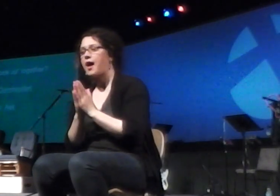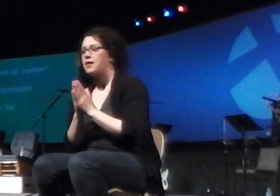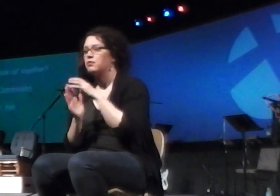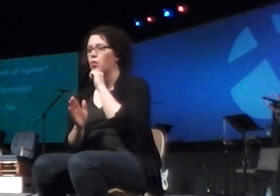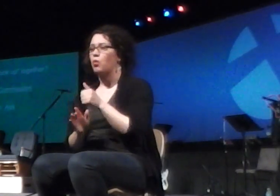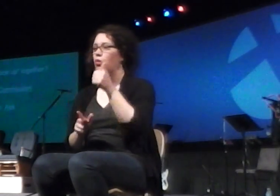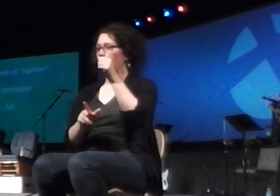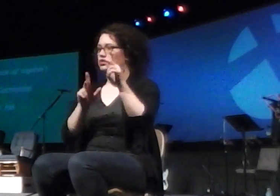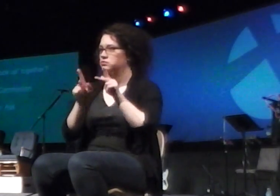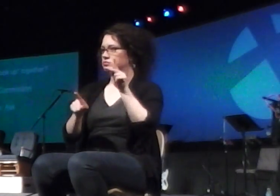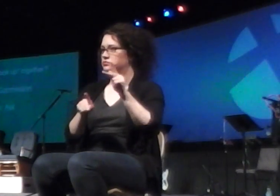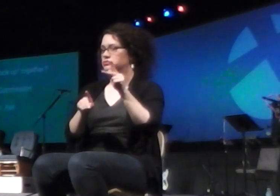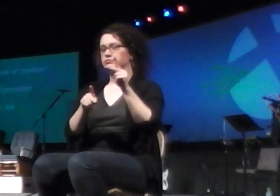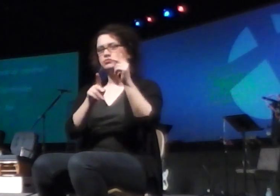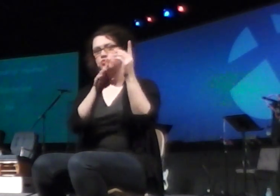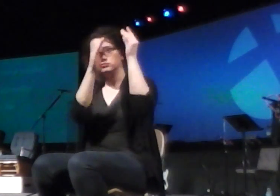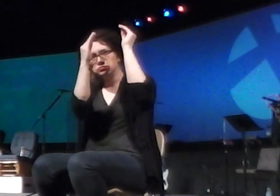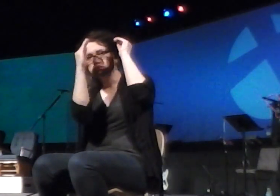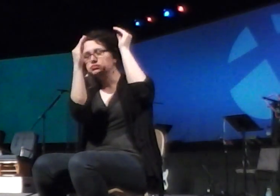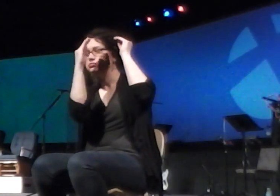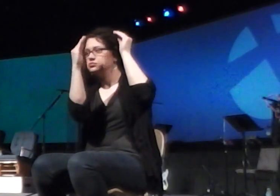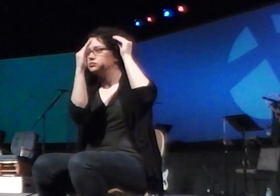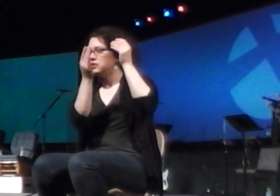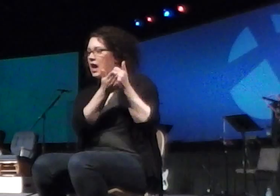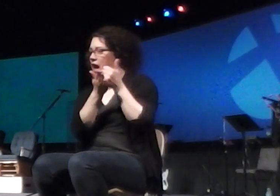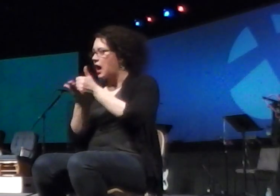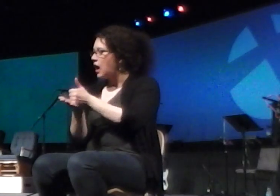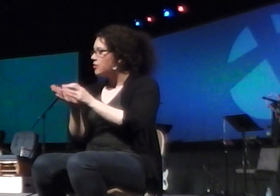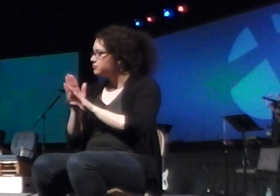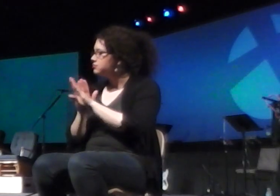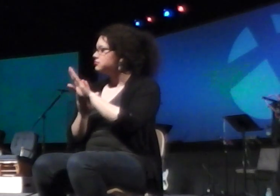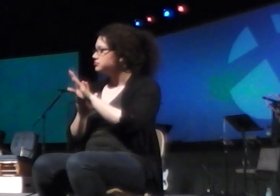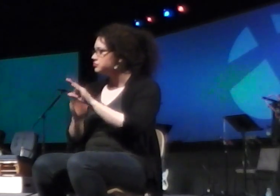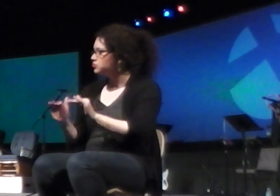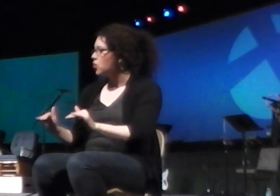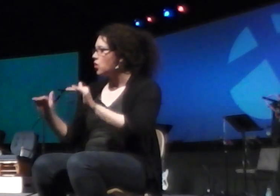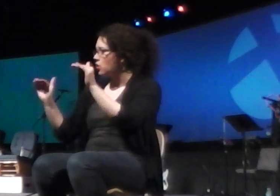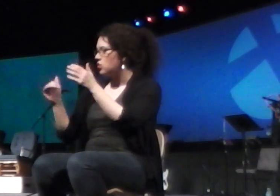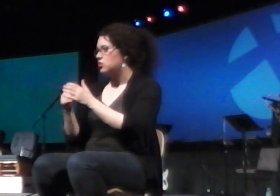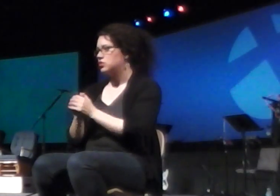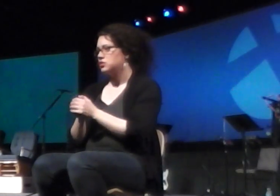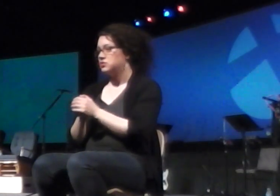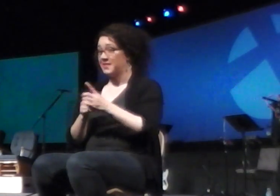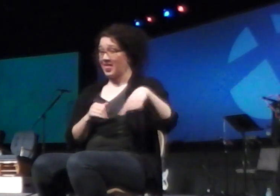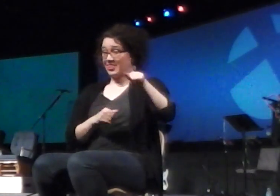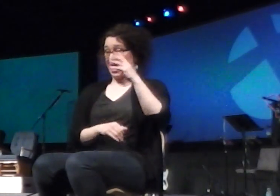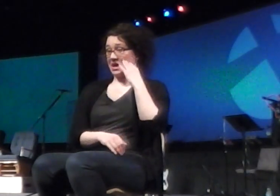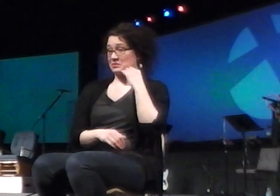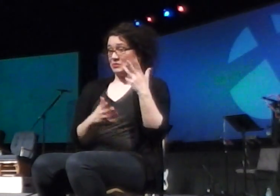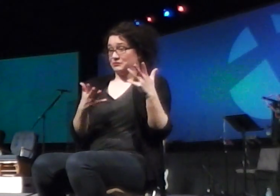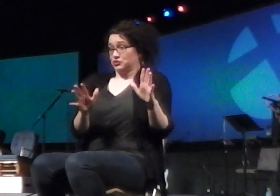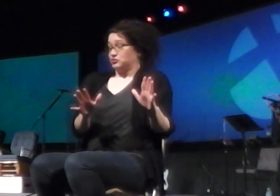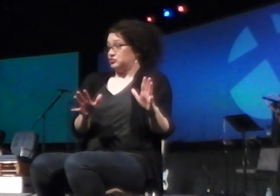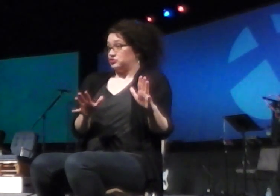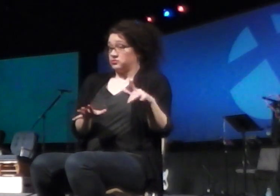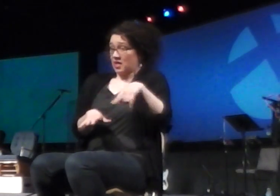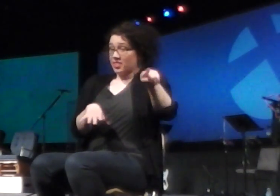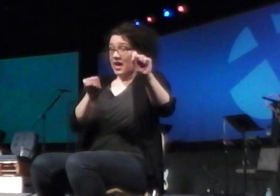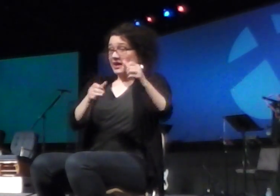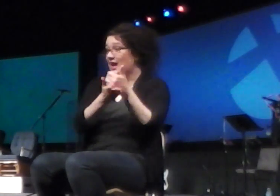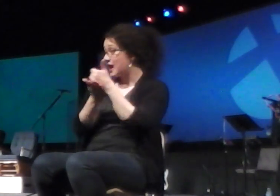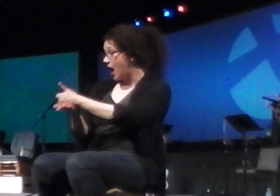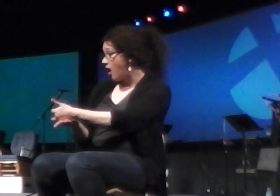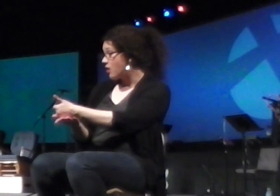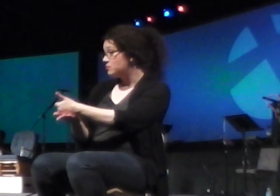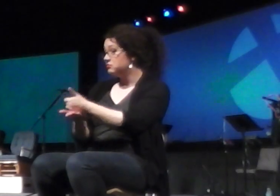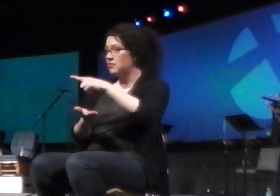mentor you and ask them to help you grow. Because there's things they've navigated already that they can help you with.